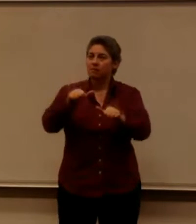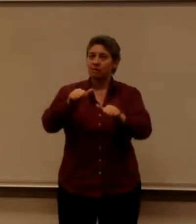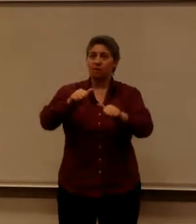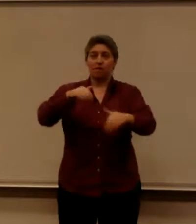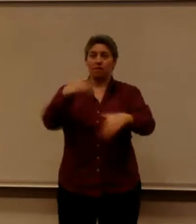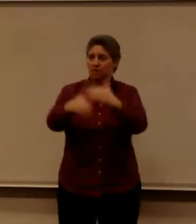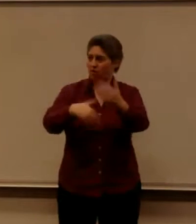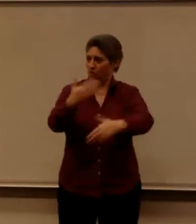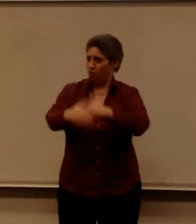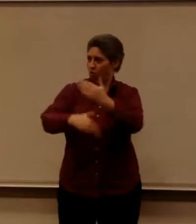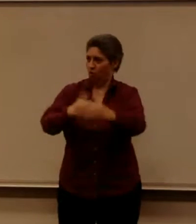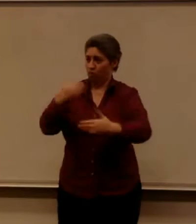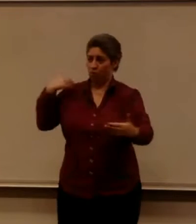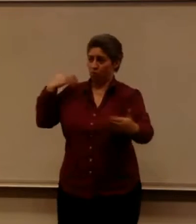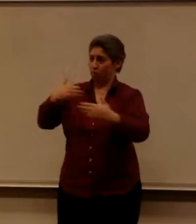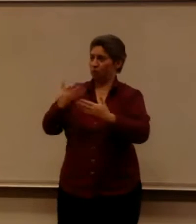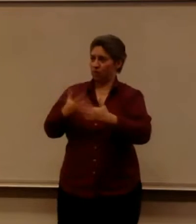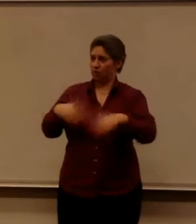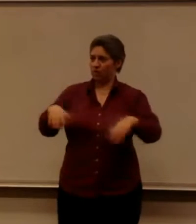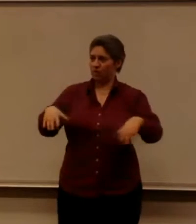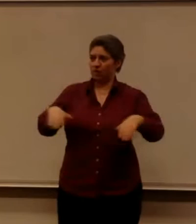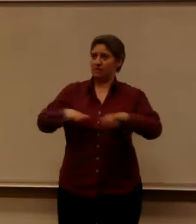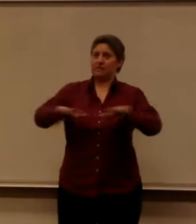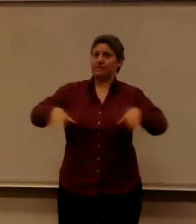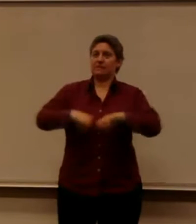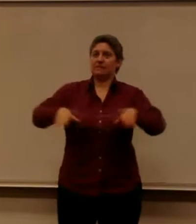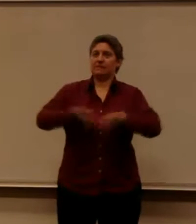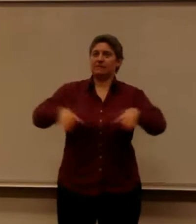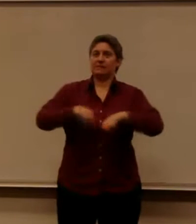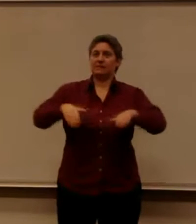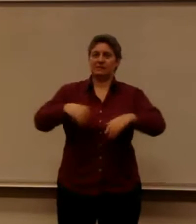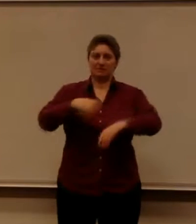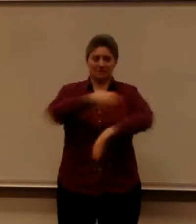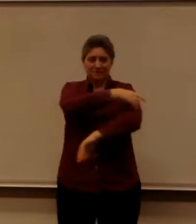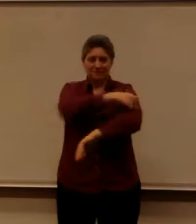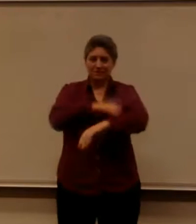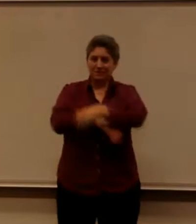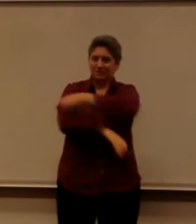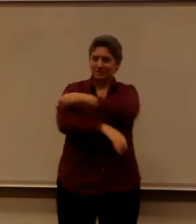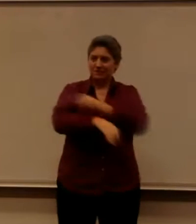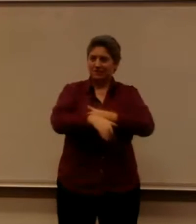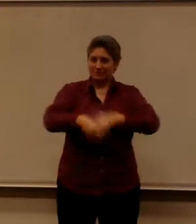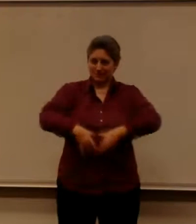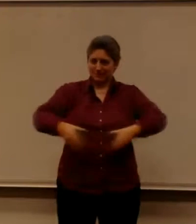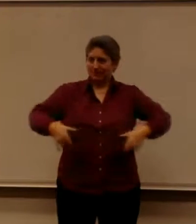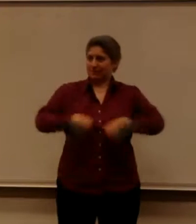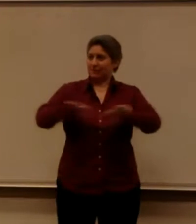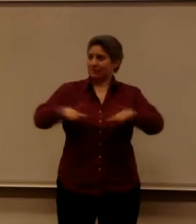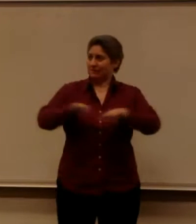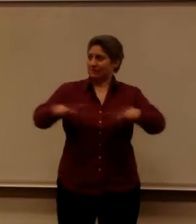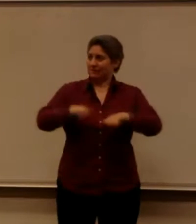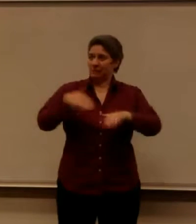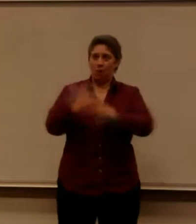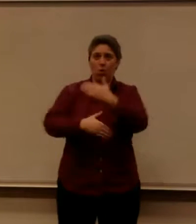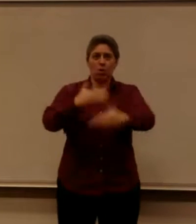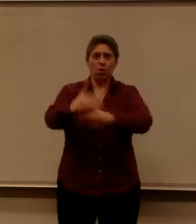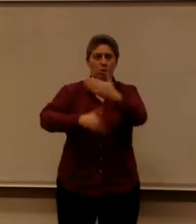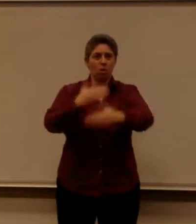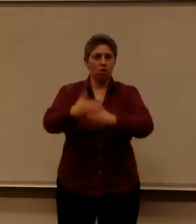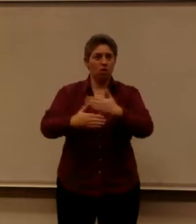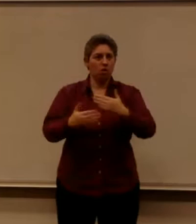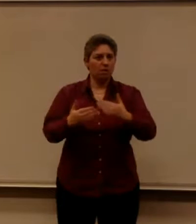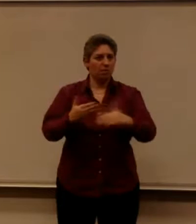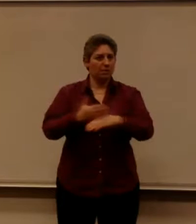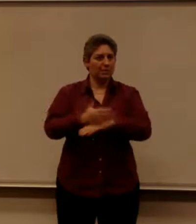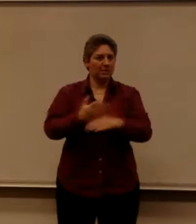action, we have the Act in place, and that's set the tone for how we can work and continue. So it's our hands off